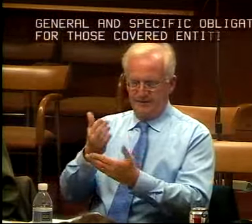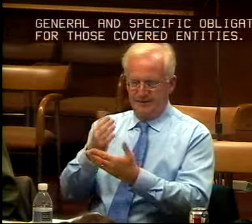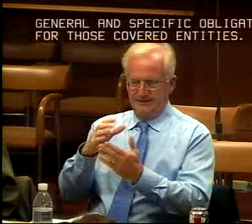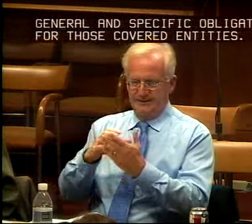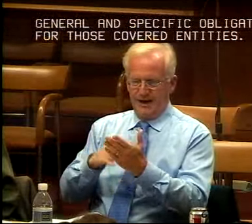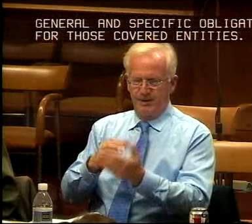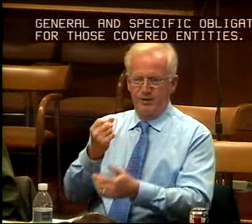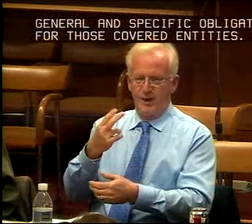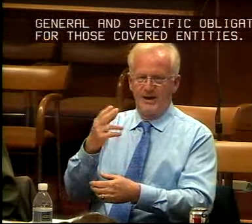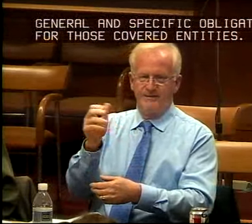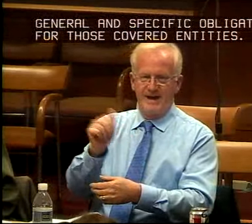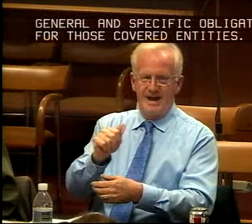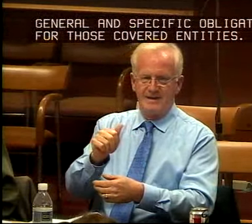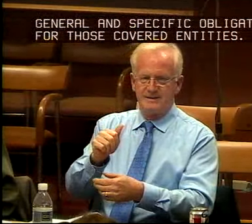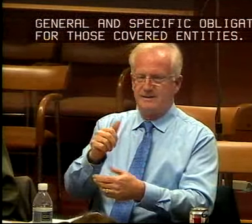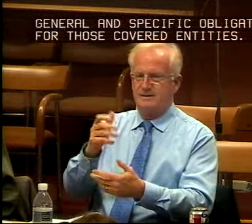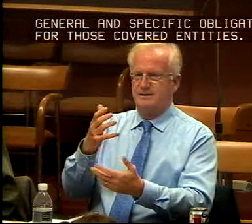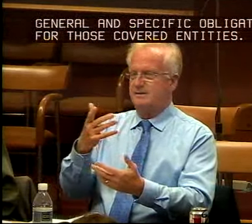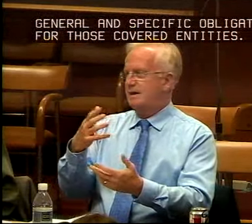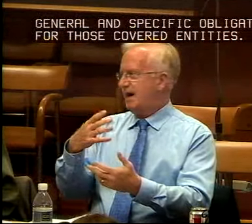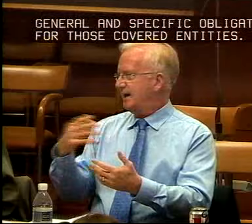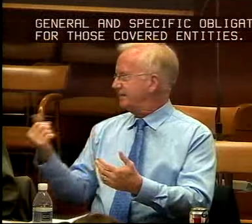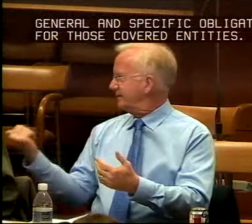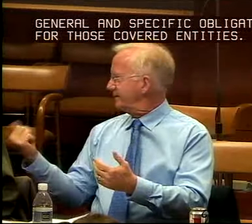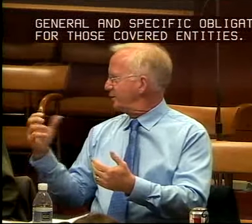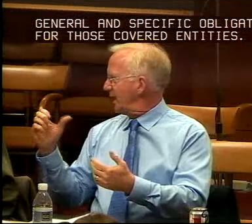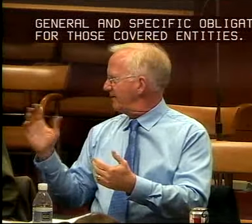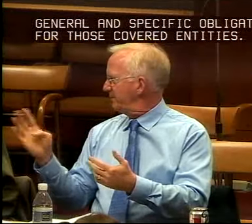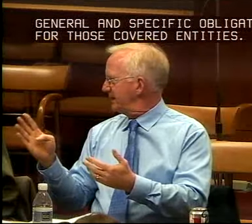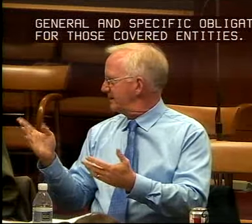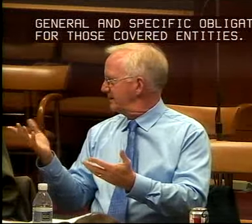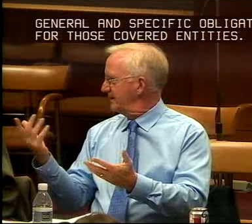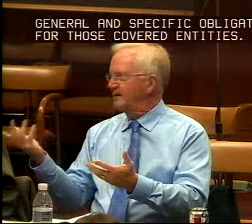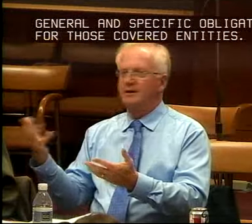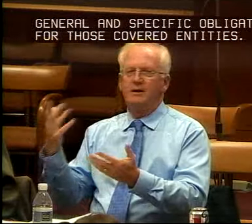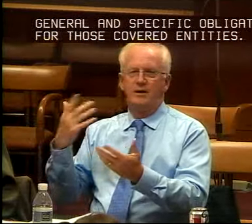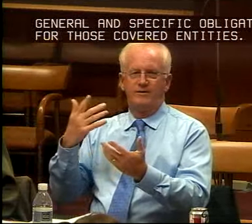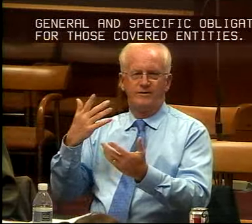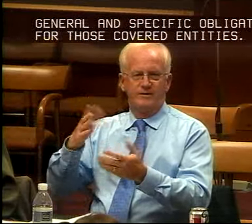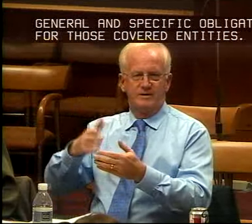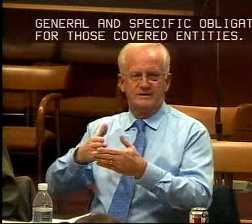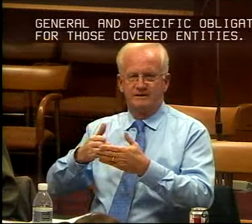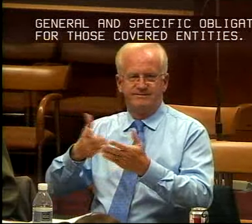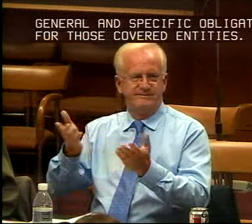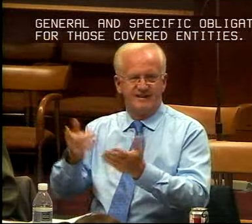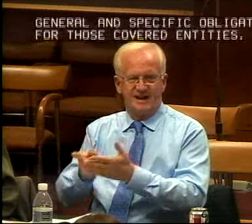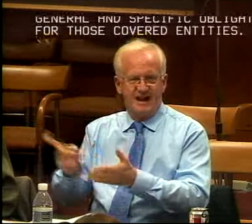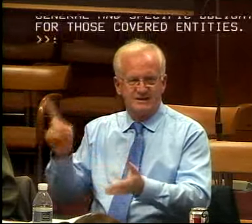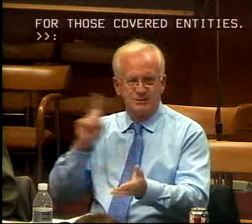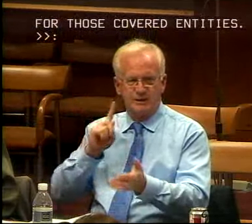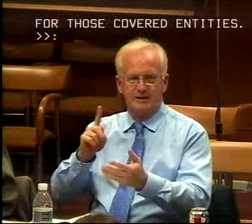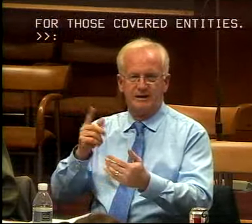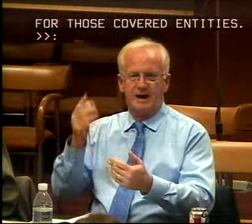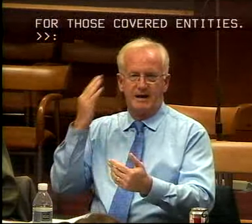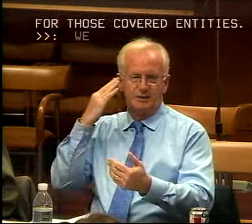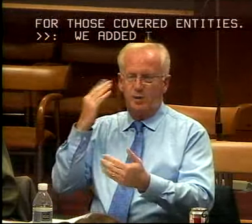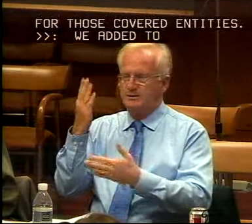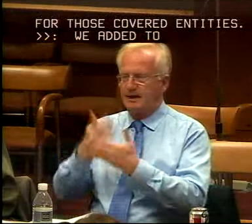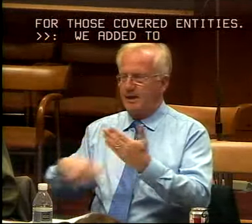We added to our chapter 12A and Christian also 12B. And I